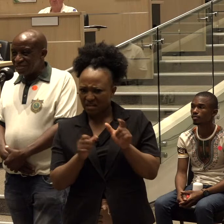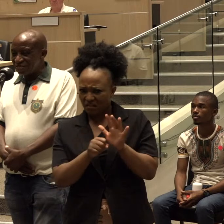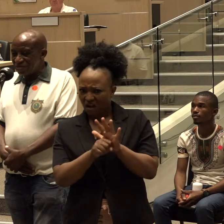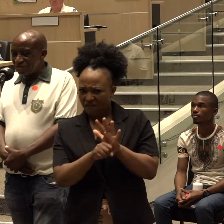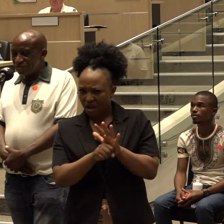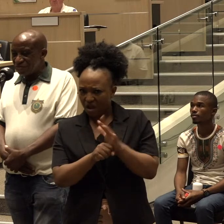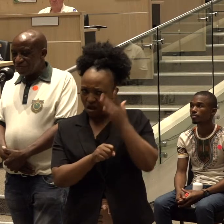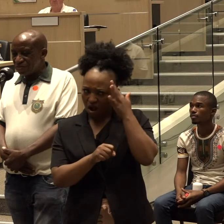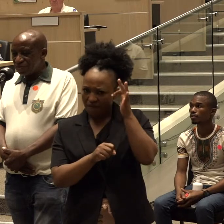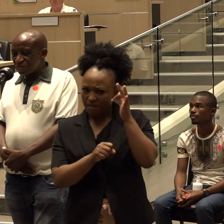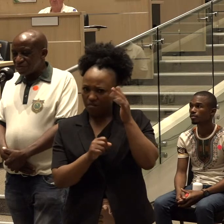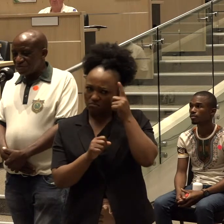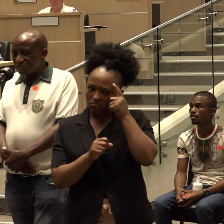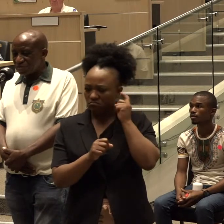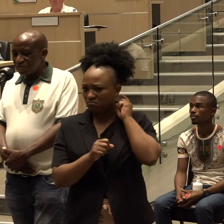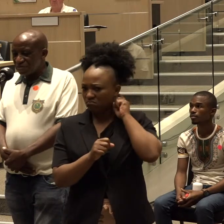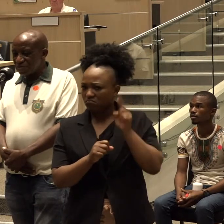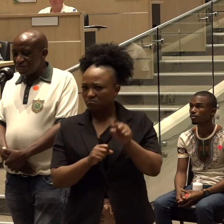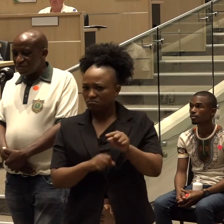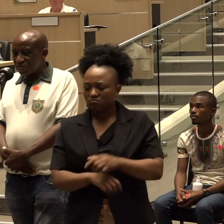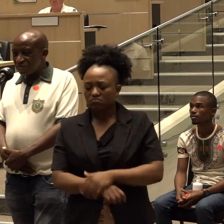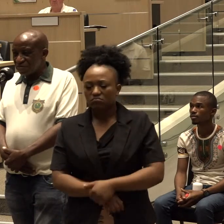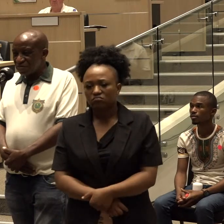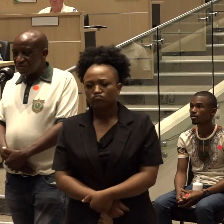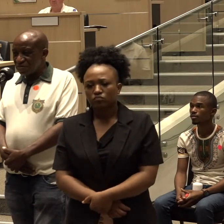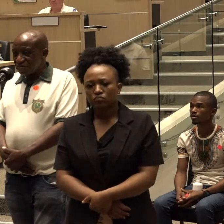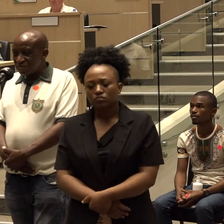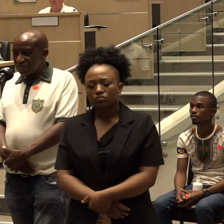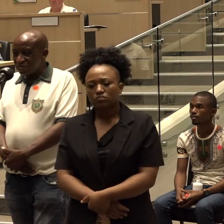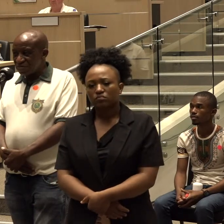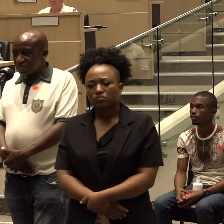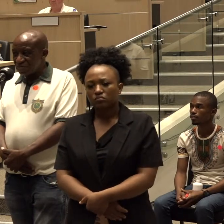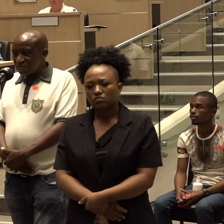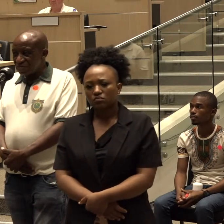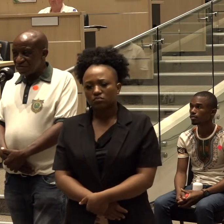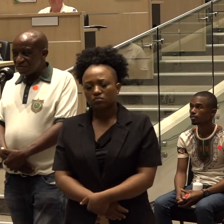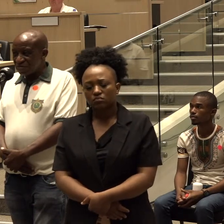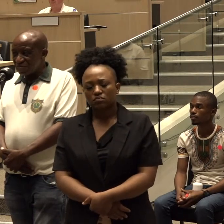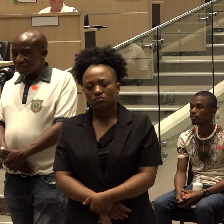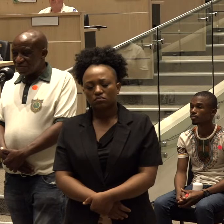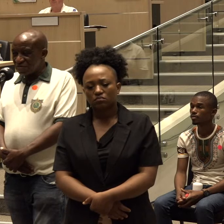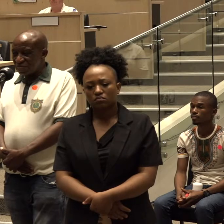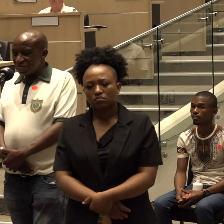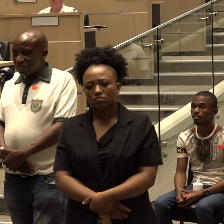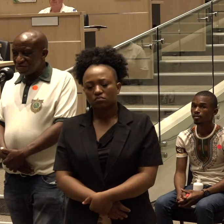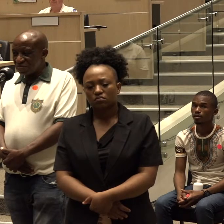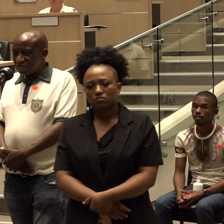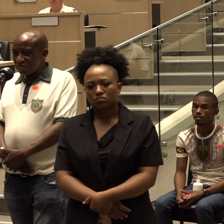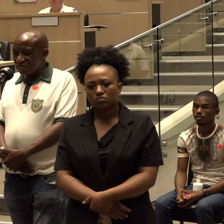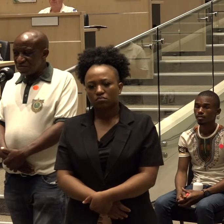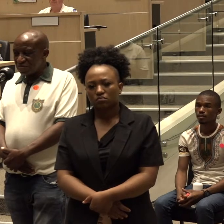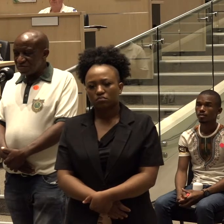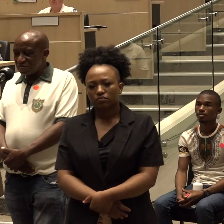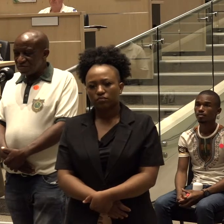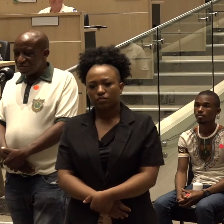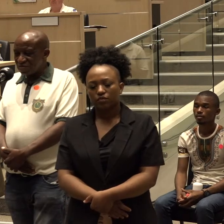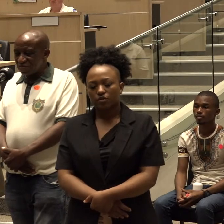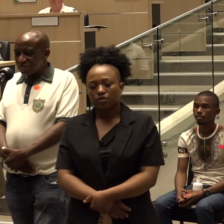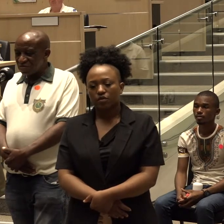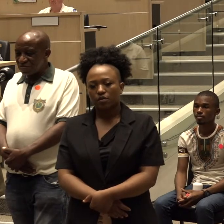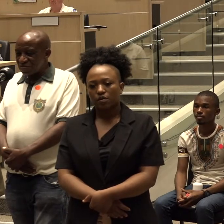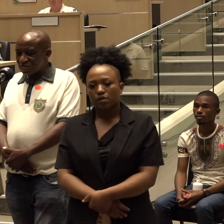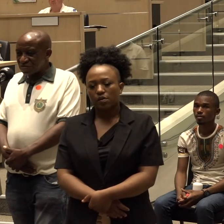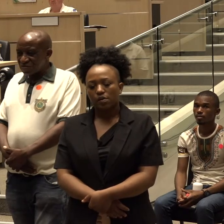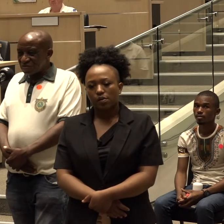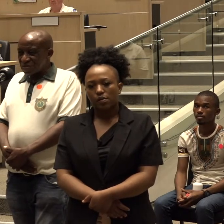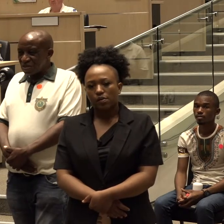my question is is the government aware of the problems that are encountered by the the